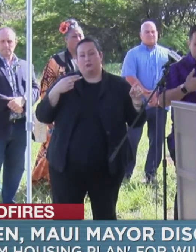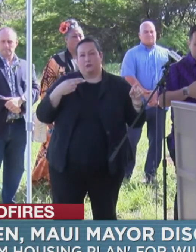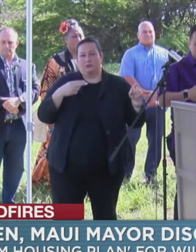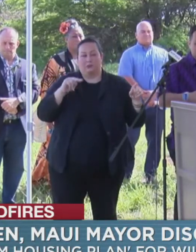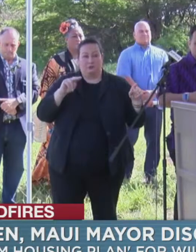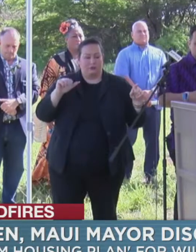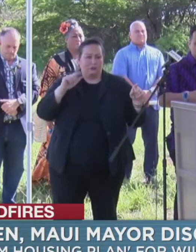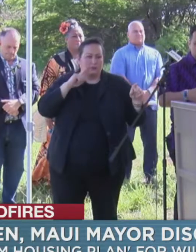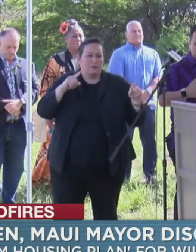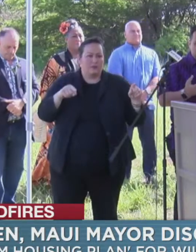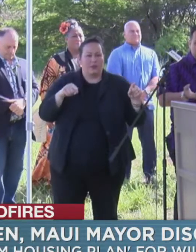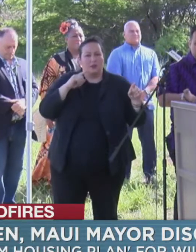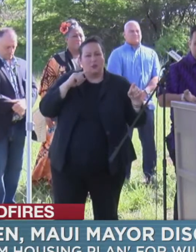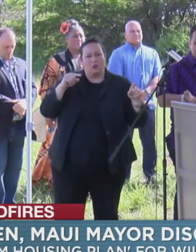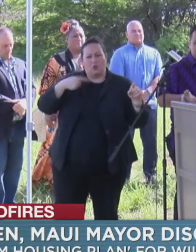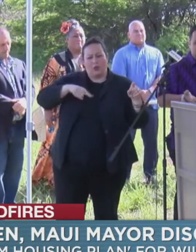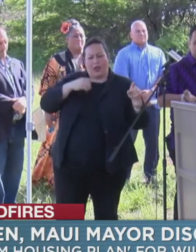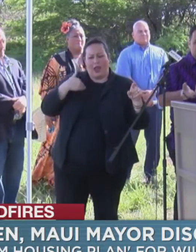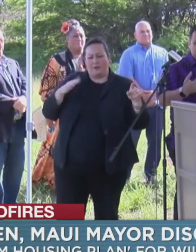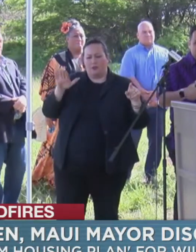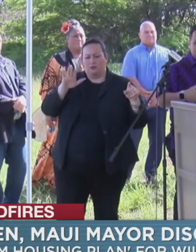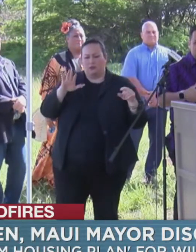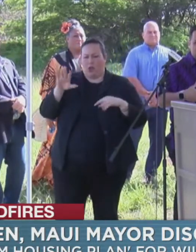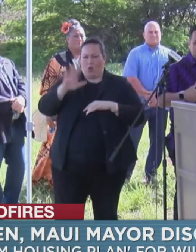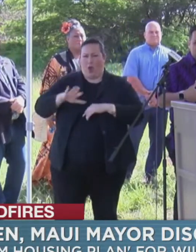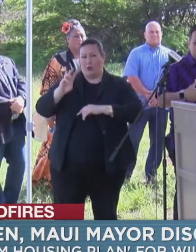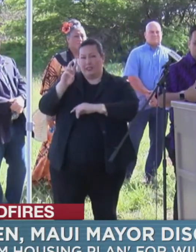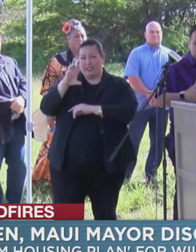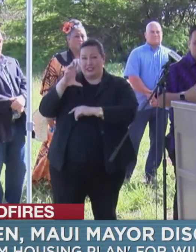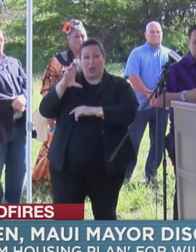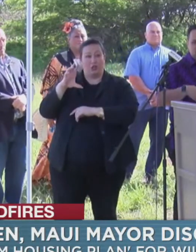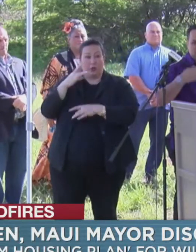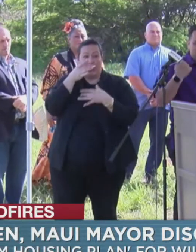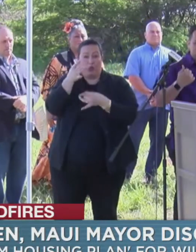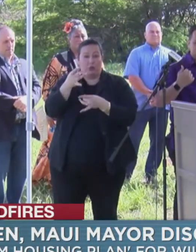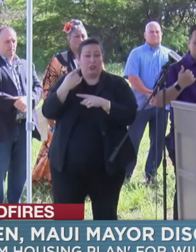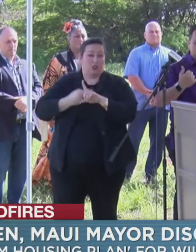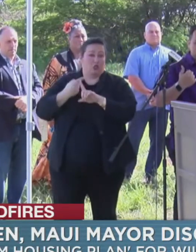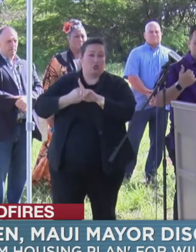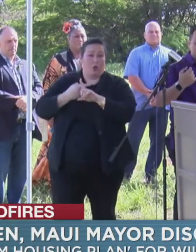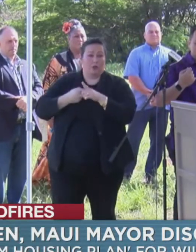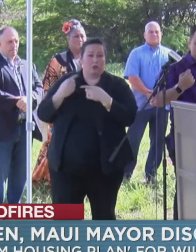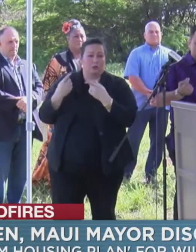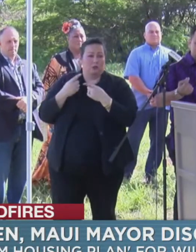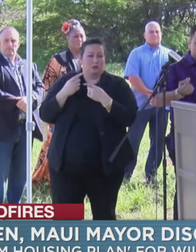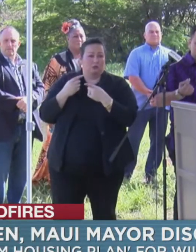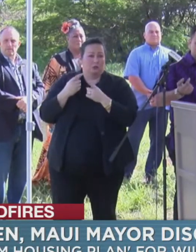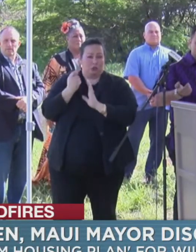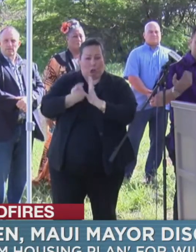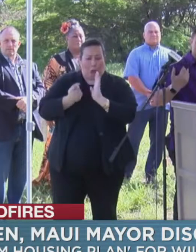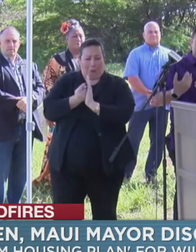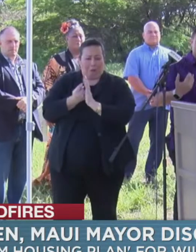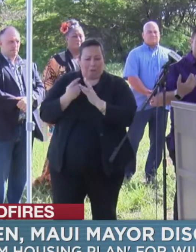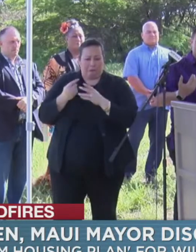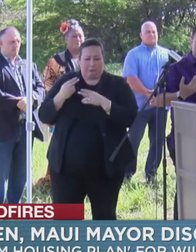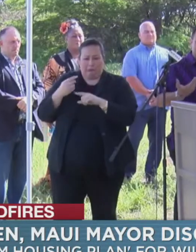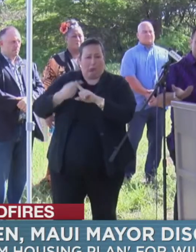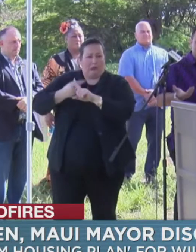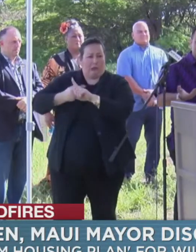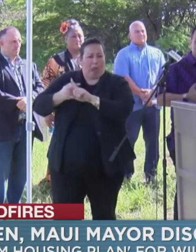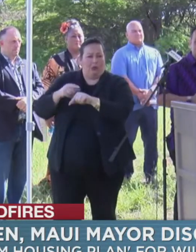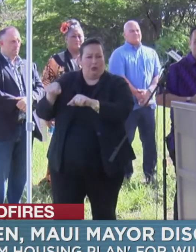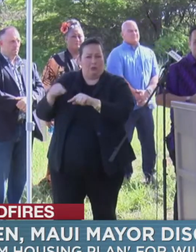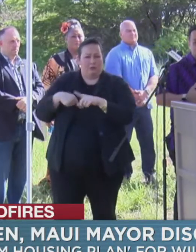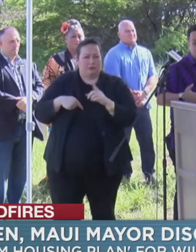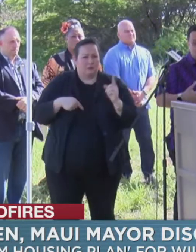have in our portal, we have over 600 interested short-term rental owners. I'm not sure the exact number with the FEMA, but I heard him say